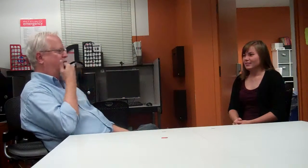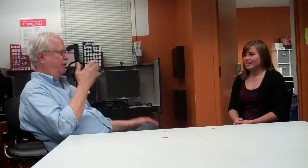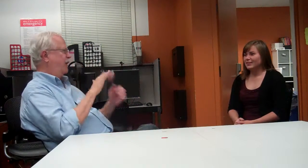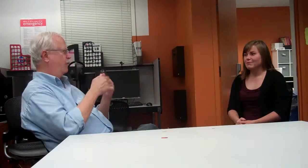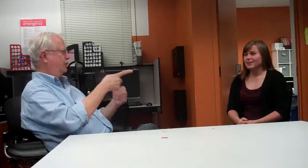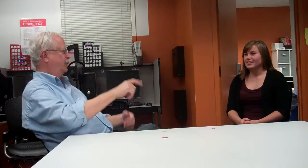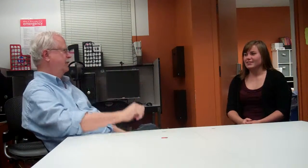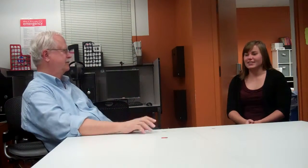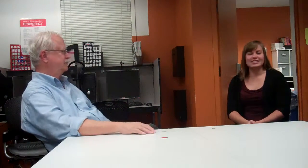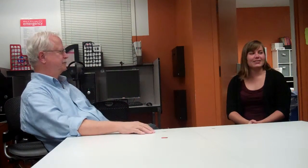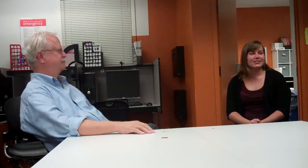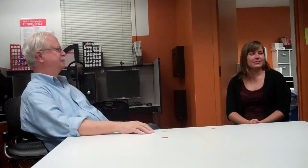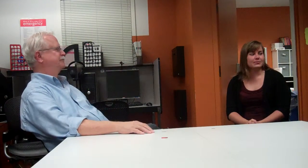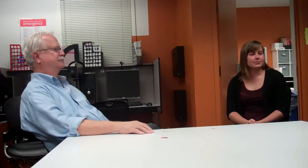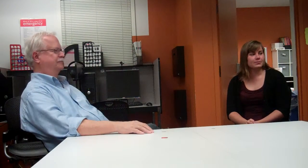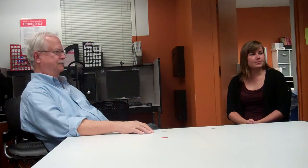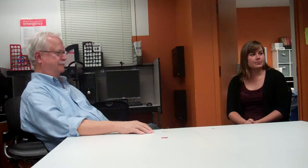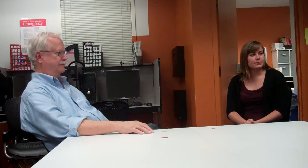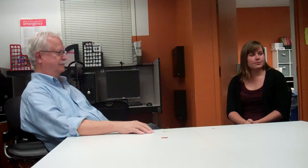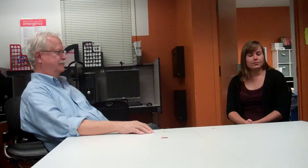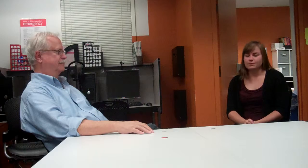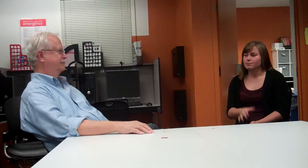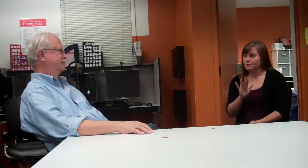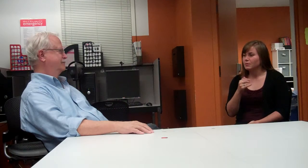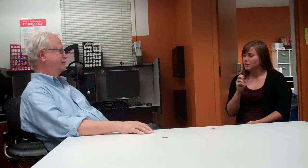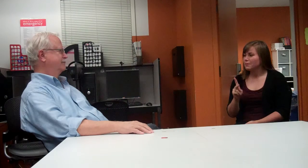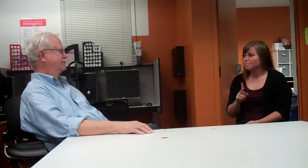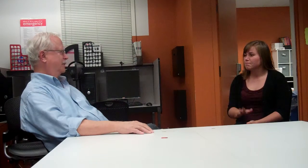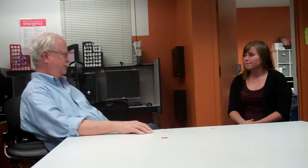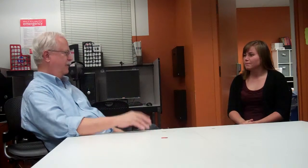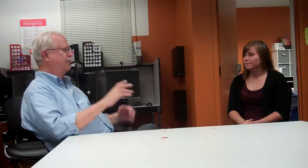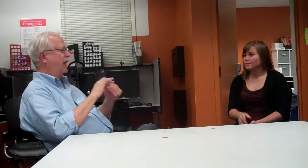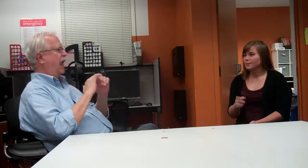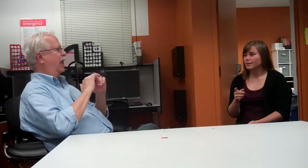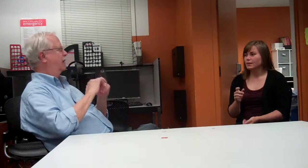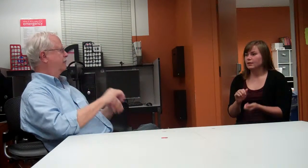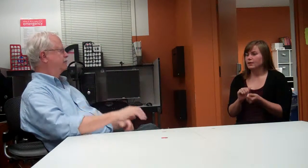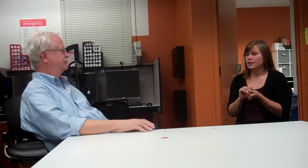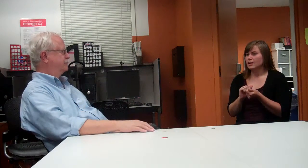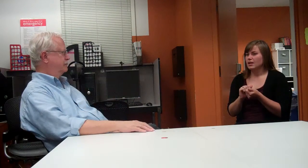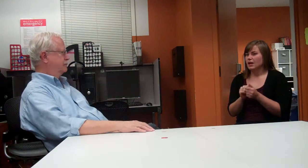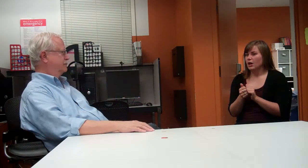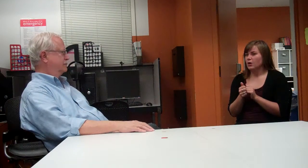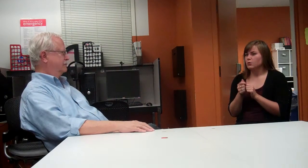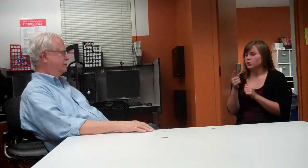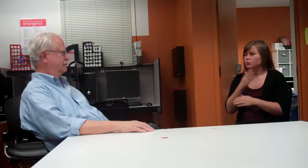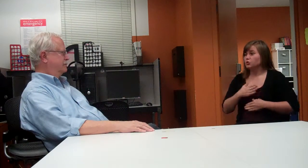Oh, I'm fine. Thanks. How are you? I'm alright. How do you like being back at Columbia?